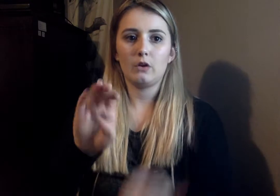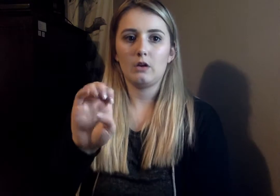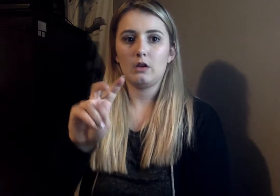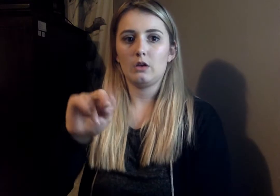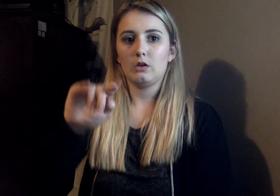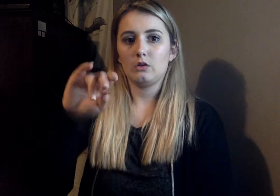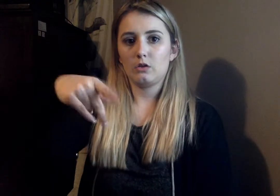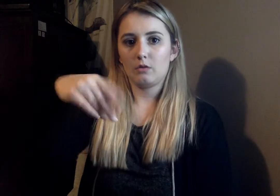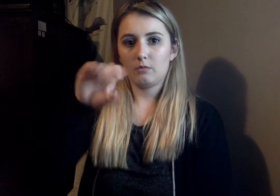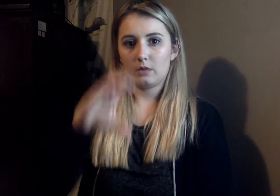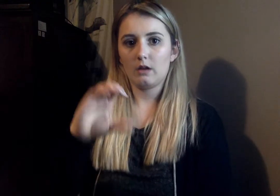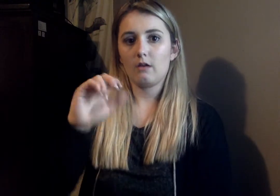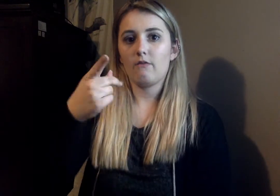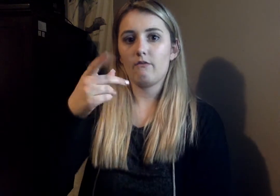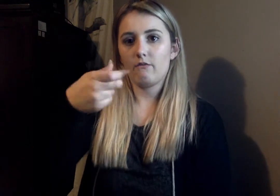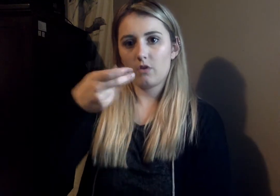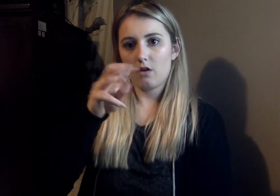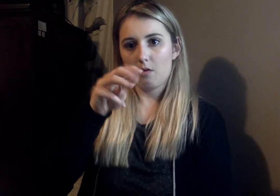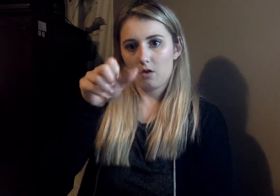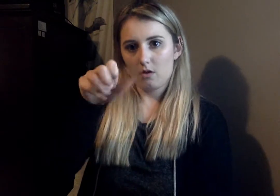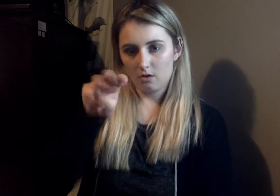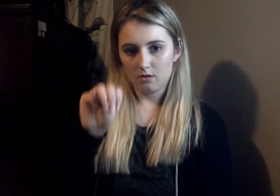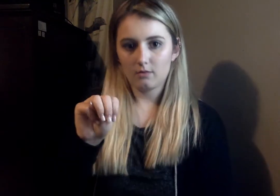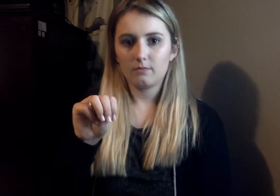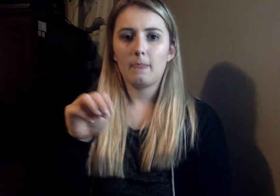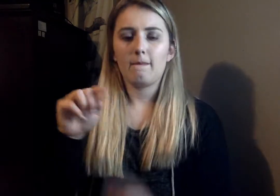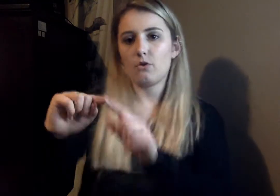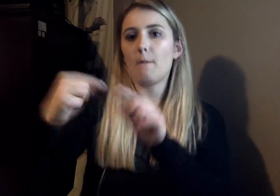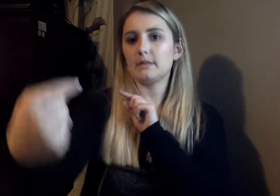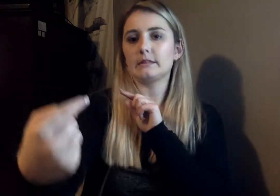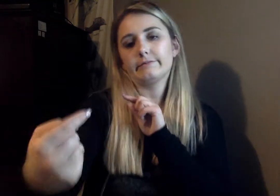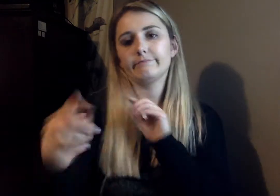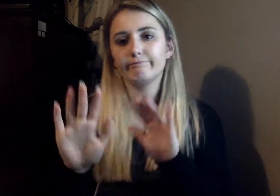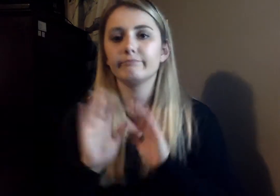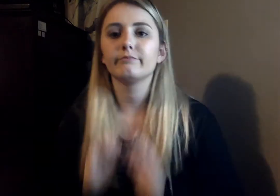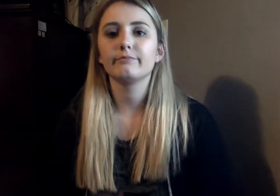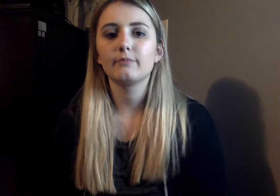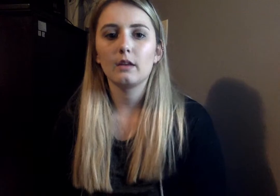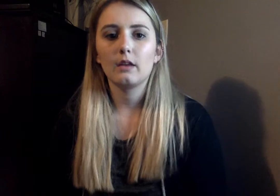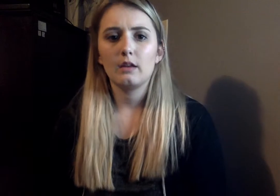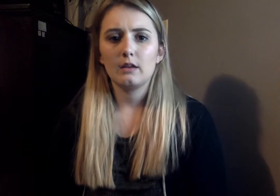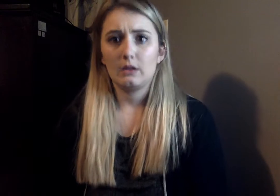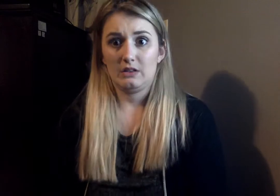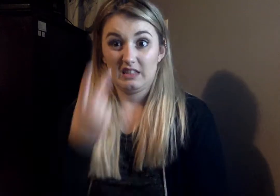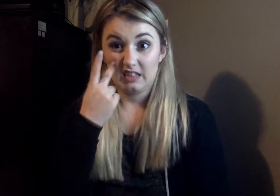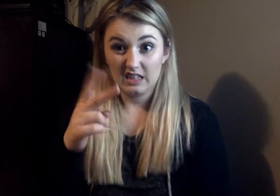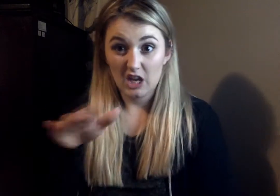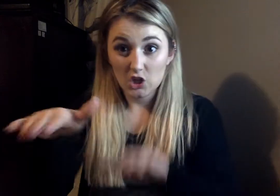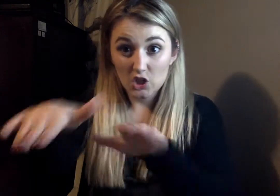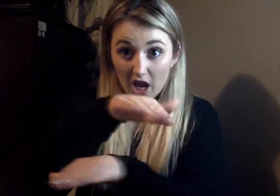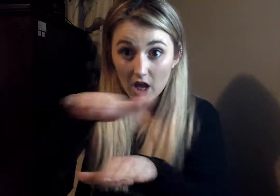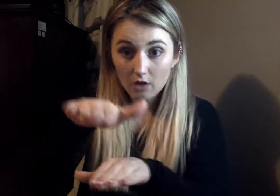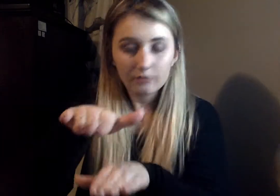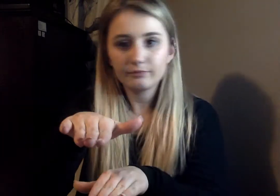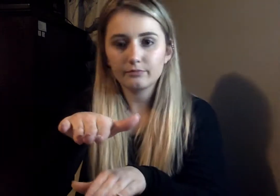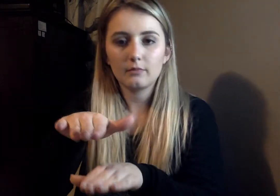some ways, this is the opposite of seeing floaters. Here you are not seeing shadows, but little moving windows letting light through to